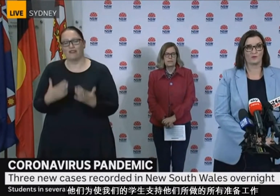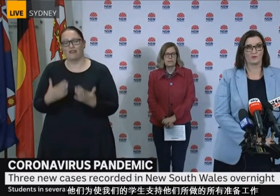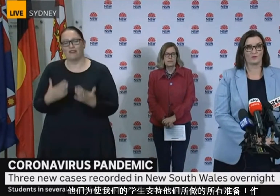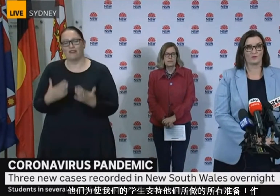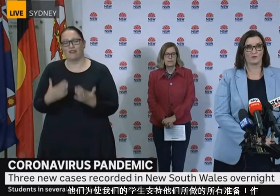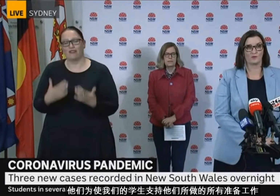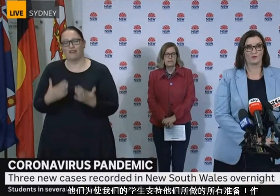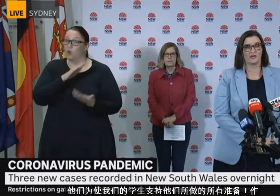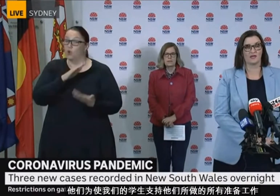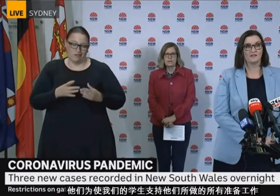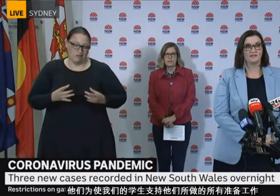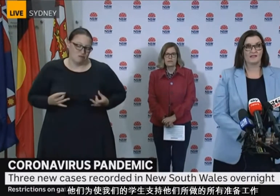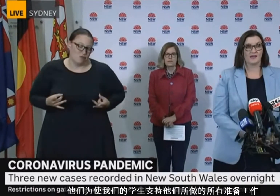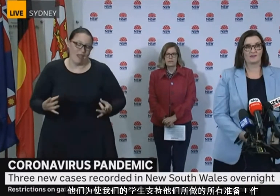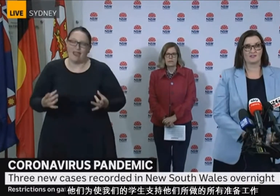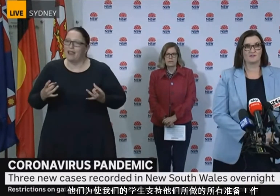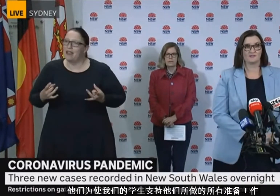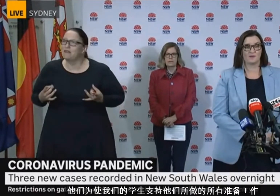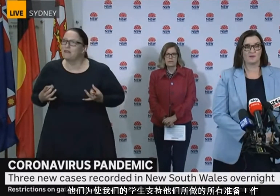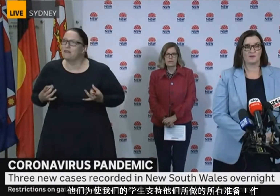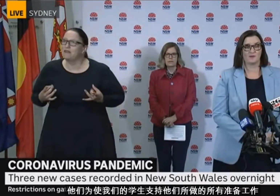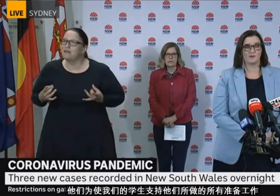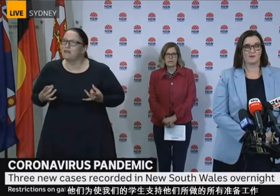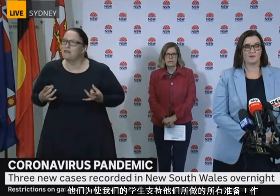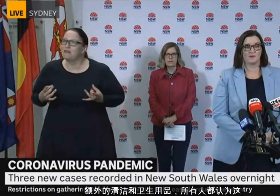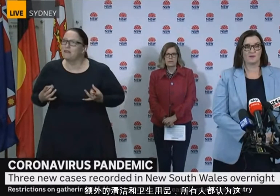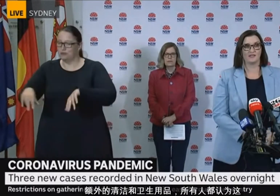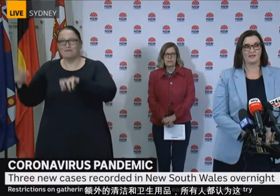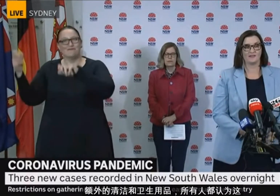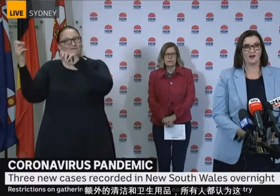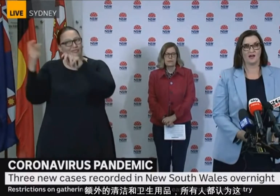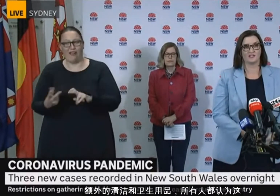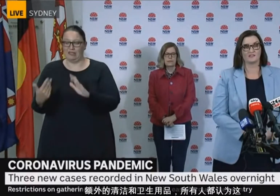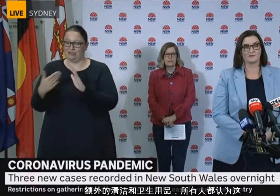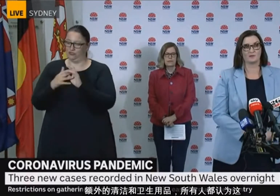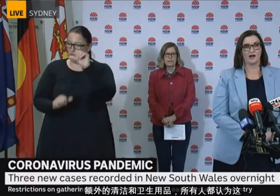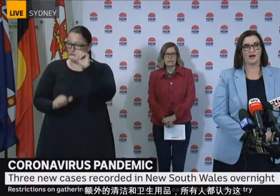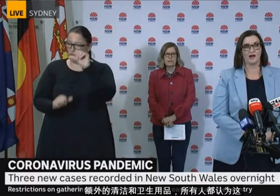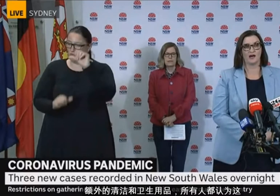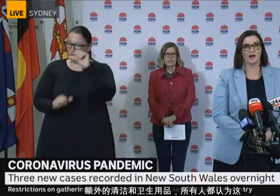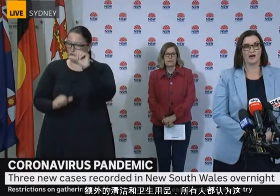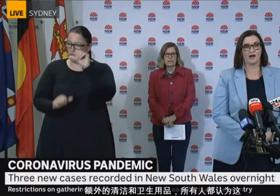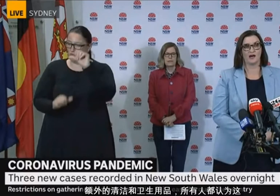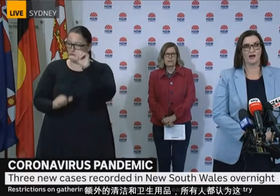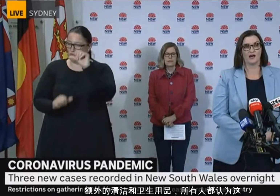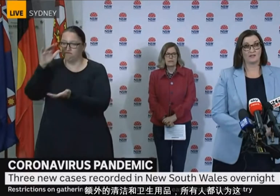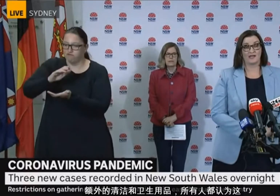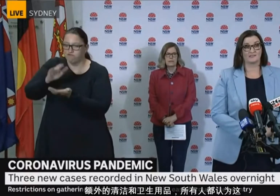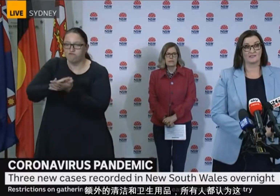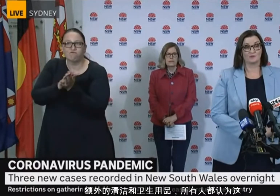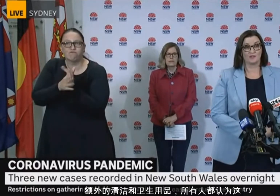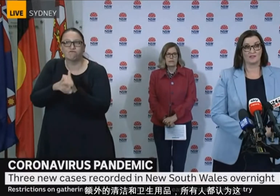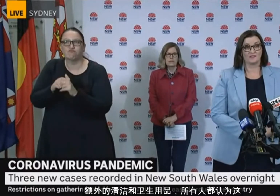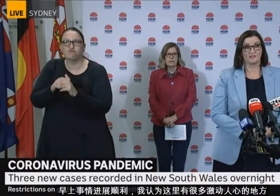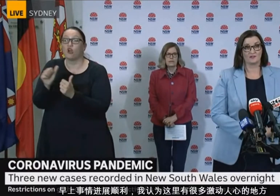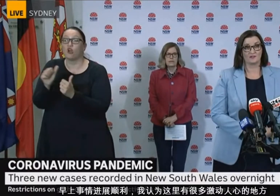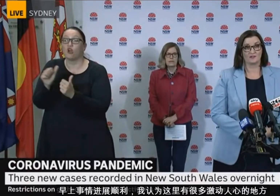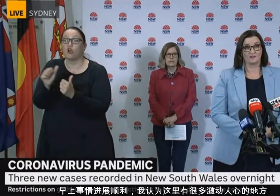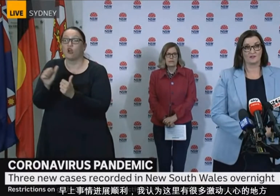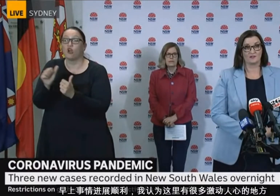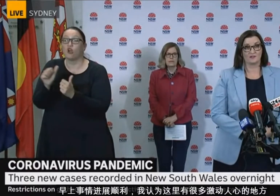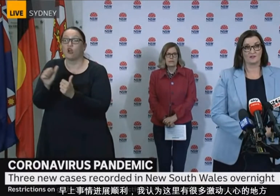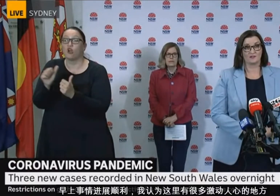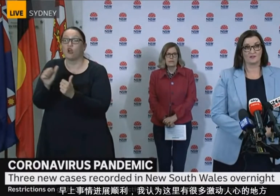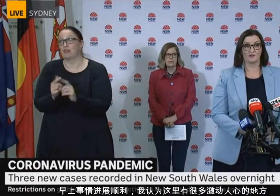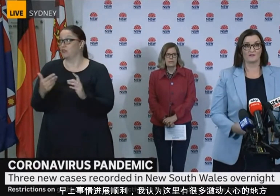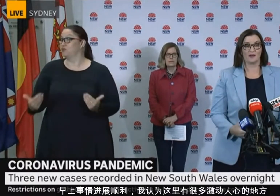school communities for all the preparation work that they've done to have our students back, the additional cleaning and the hygiene supplies. And by all accounts